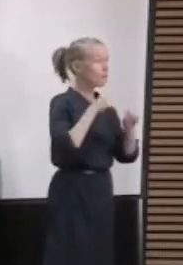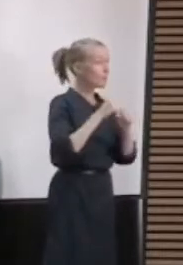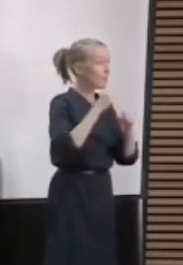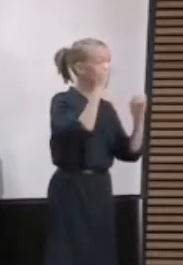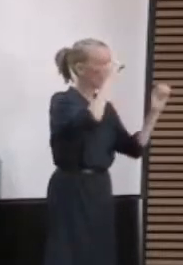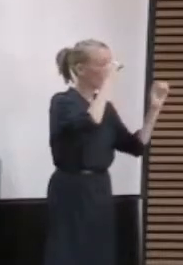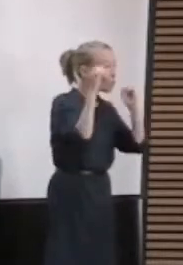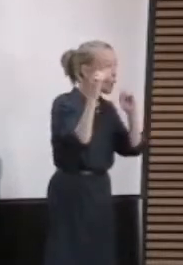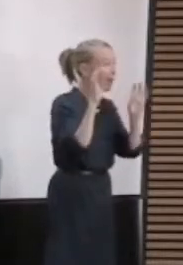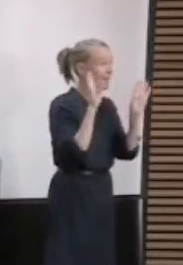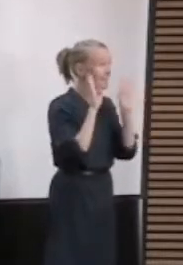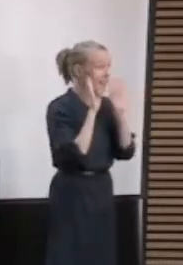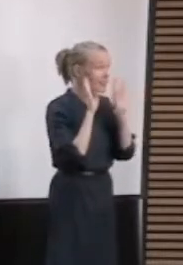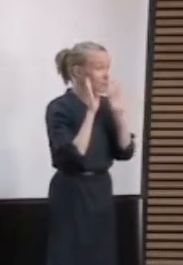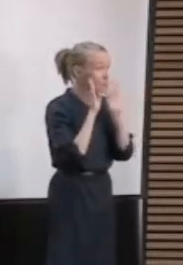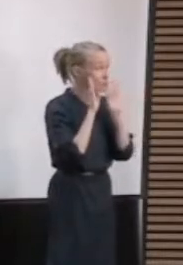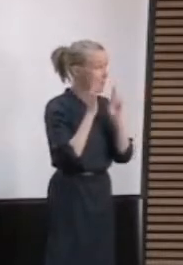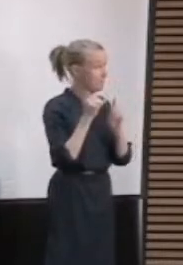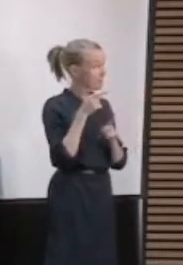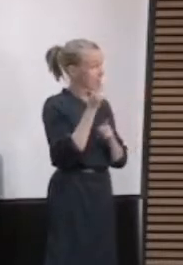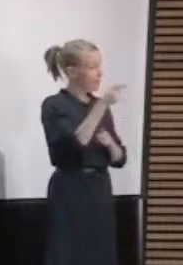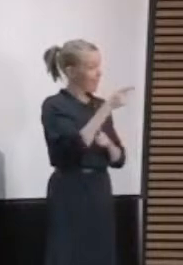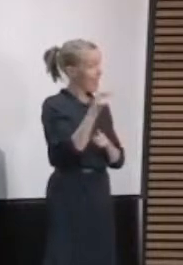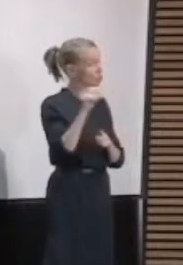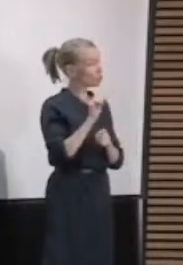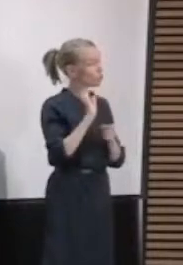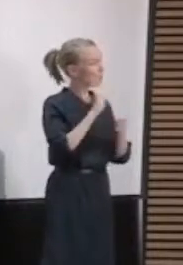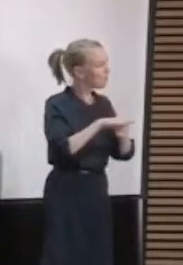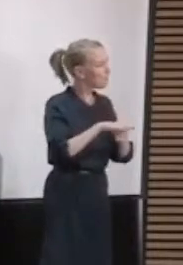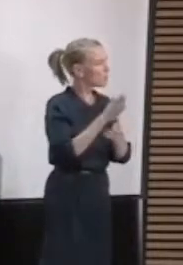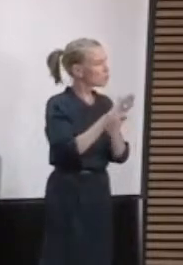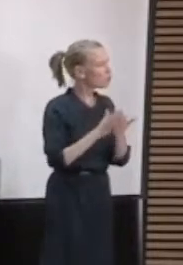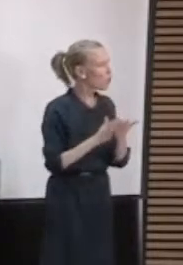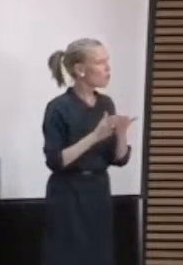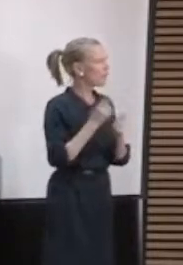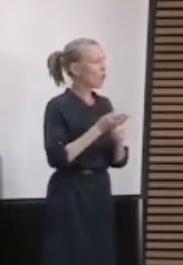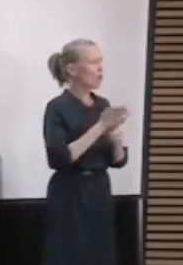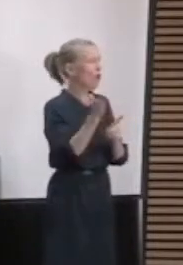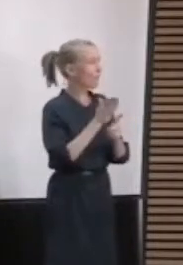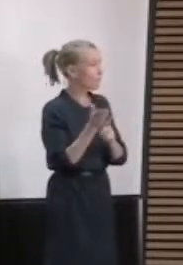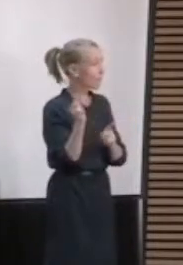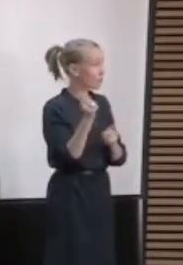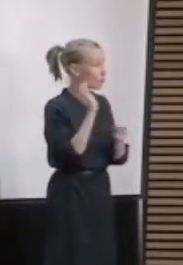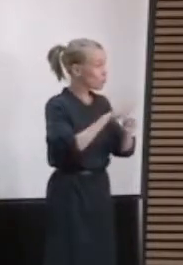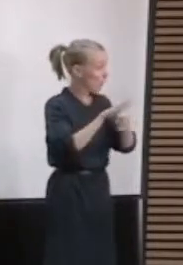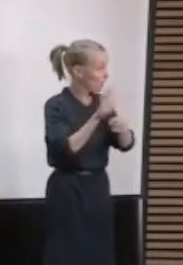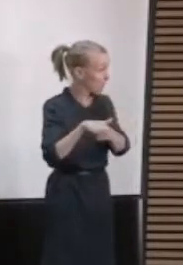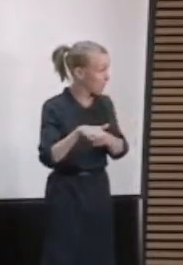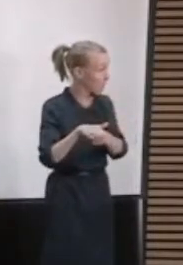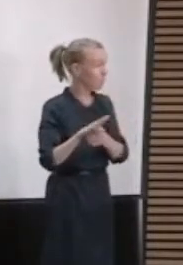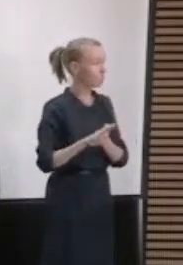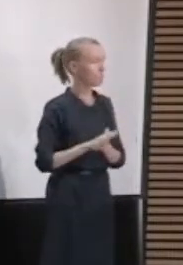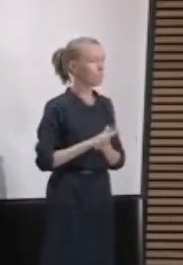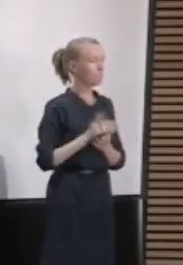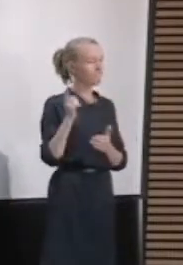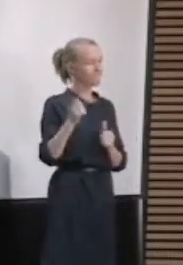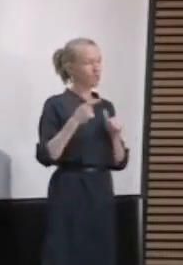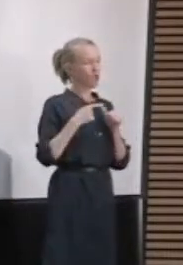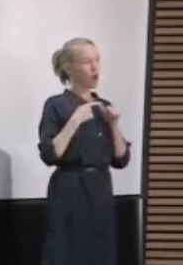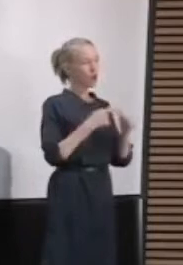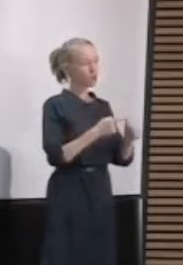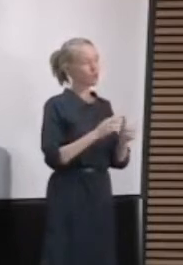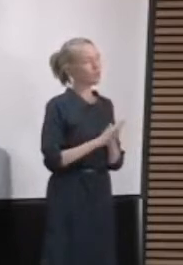doing enough to stop that spreading of those? I think everyone has a role to play, and I don't think any